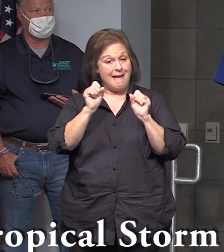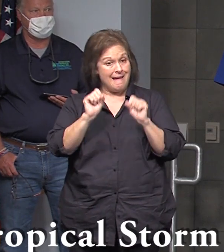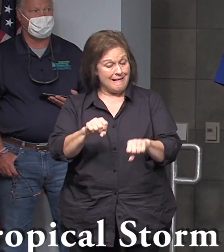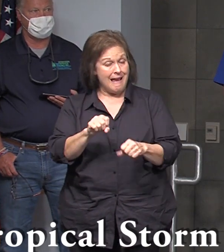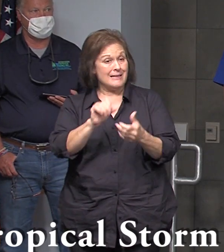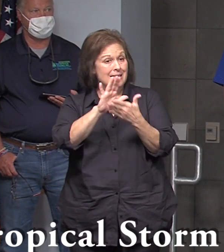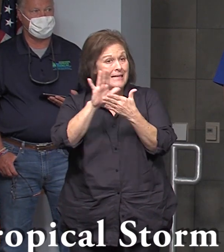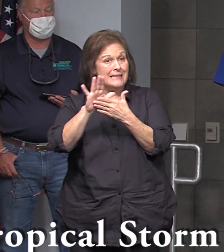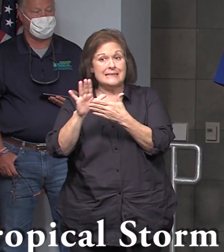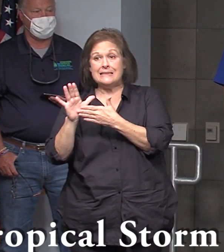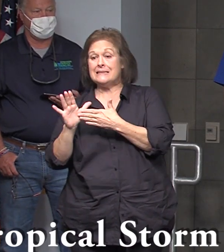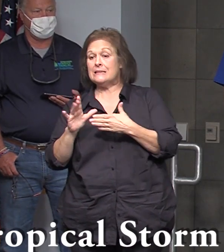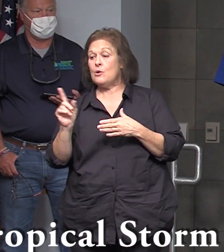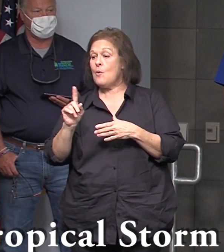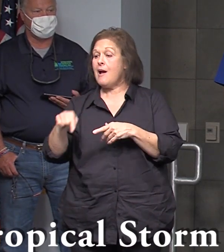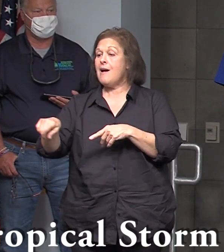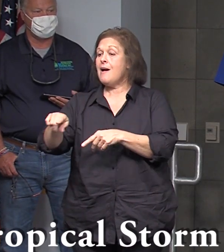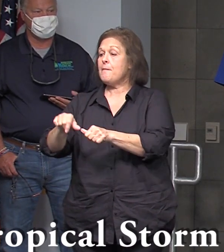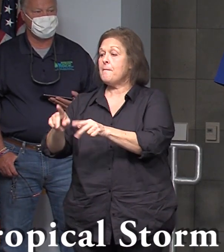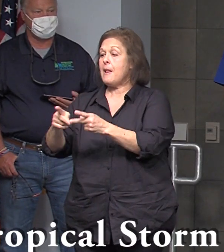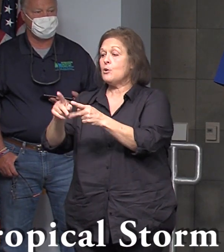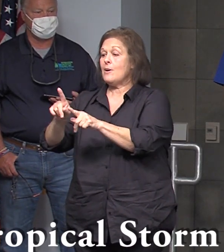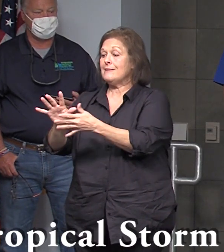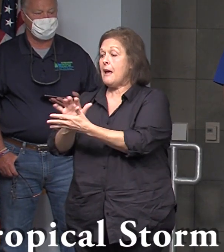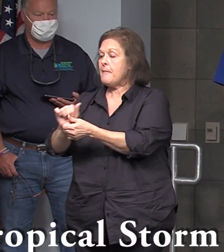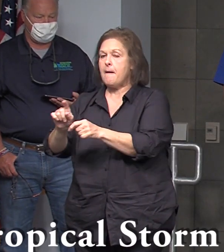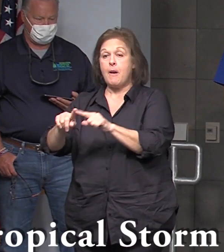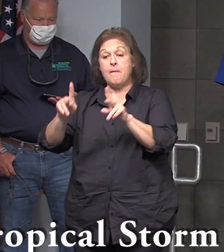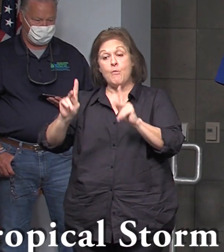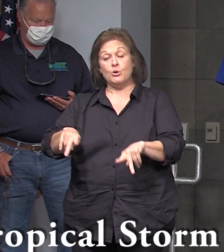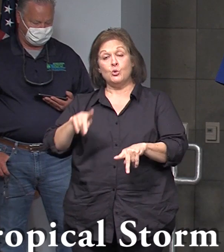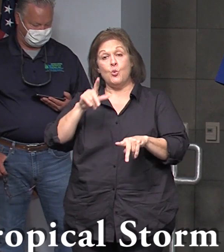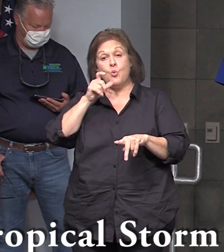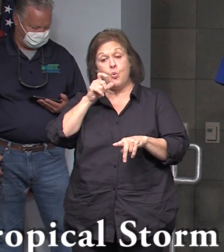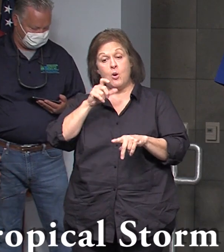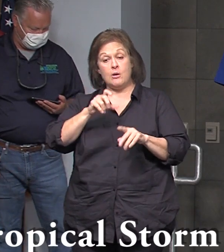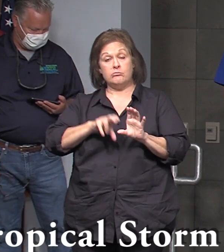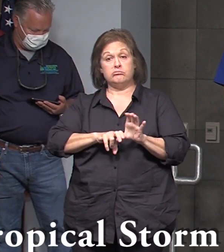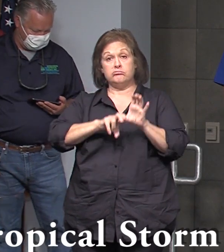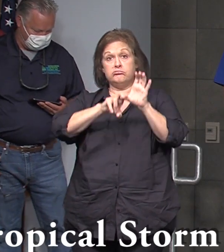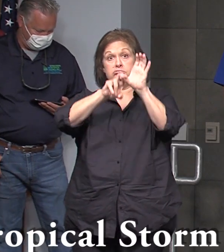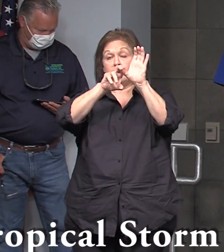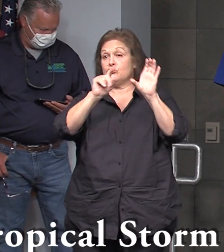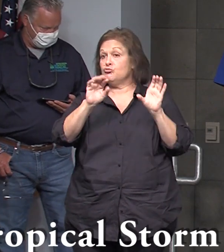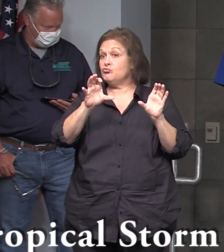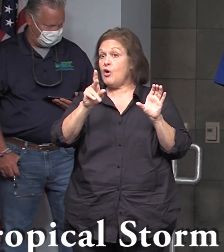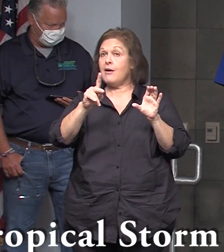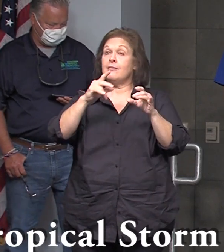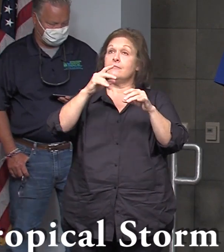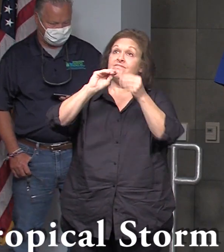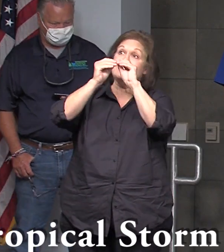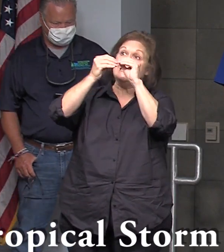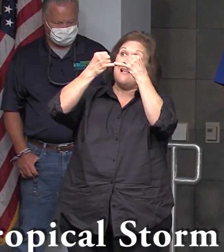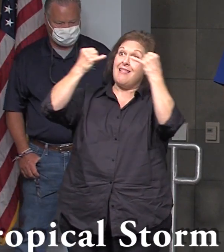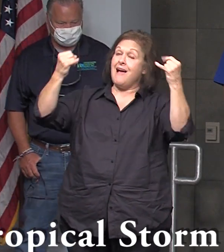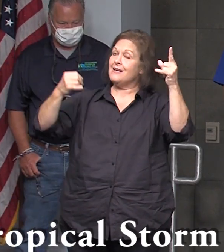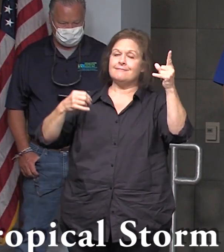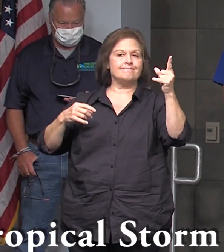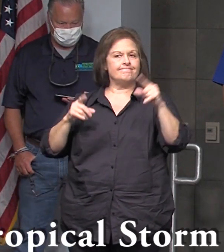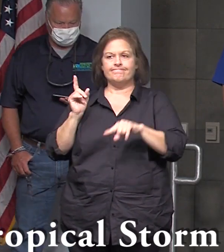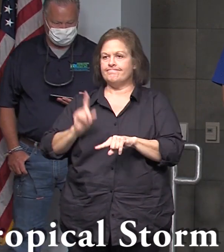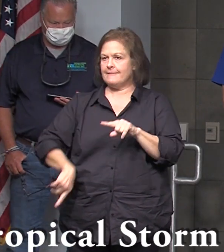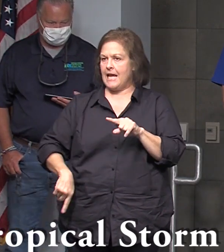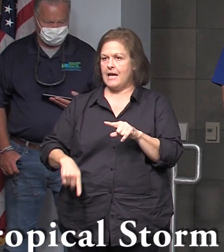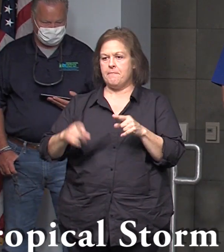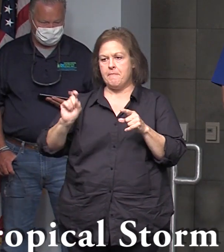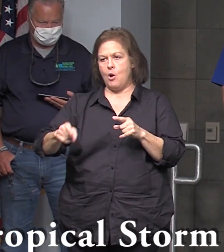scouts out working out where the damage is, but they cannot put a person in a bucket truck and put them up to fix a line until the winds aloft drop below